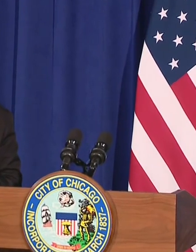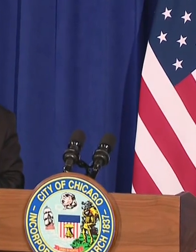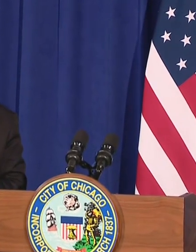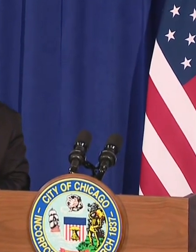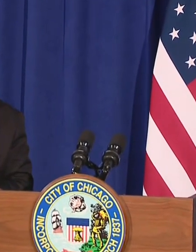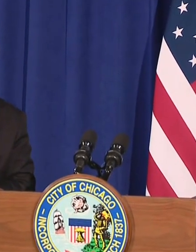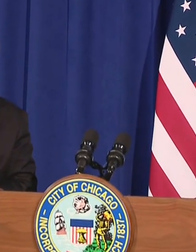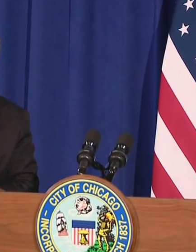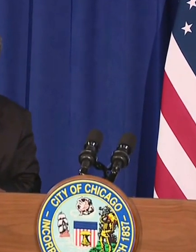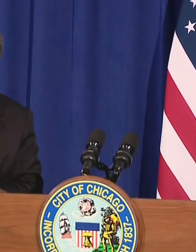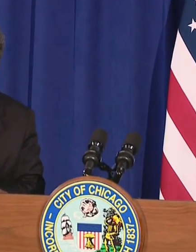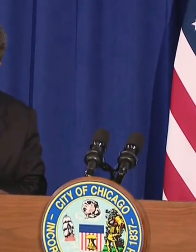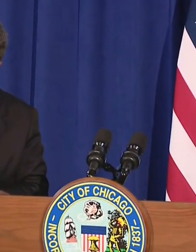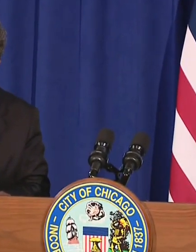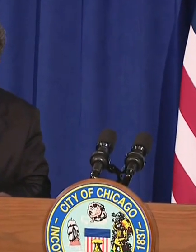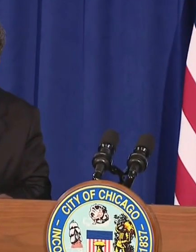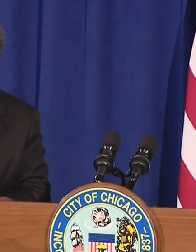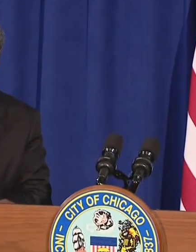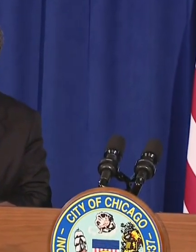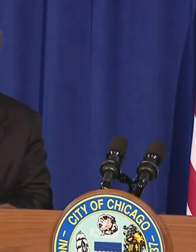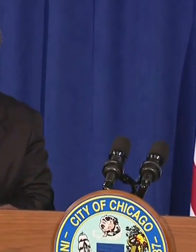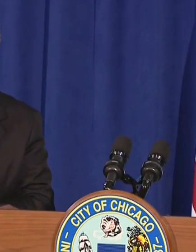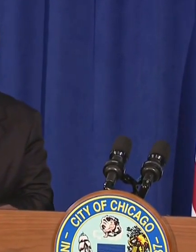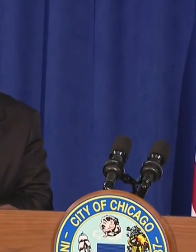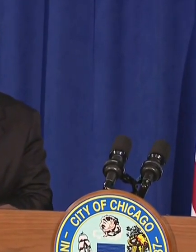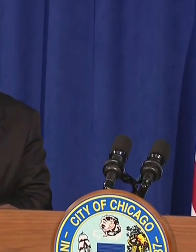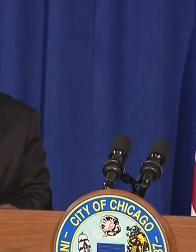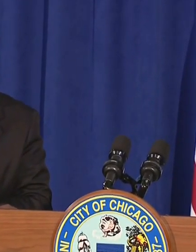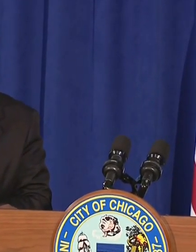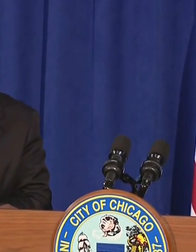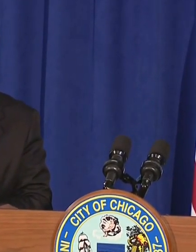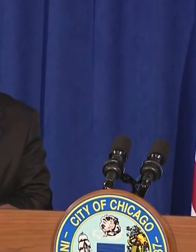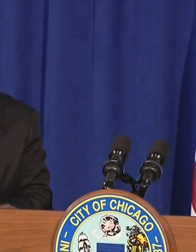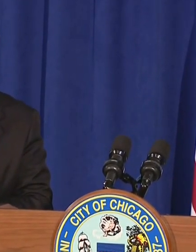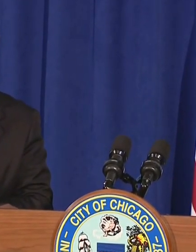who are interested, this is good stuff.